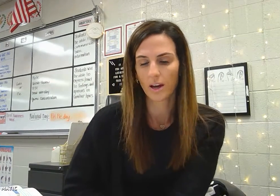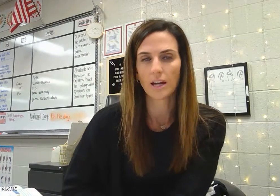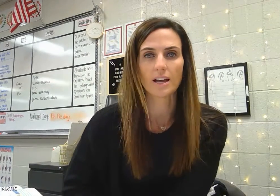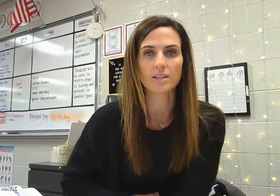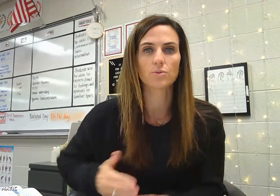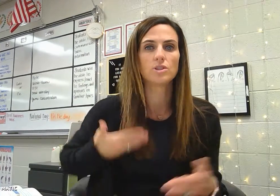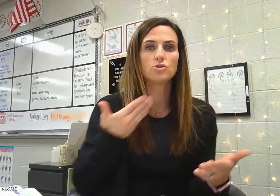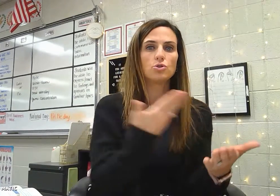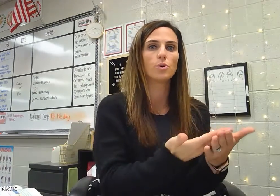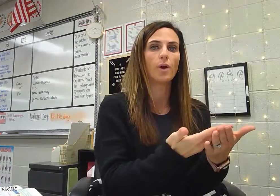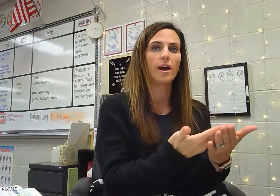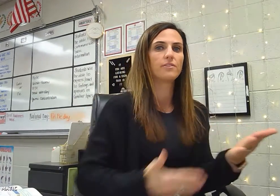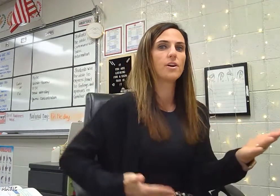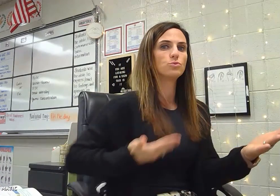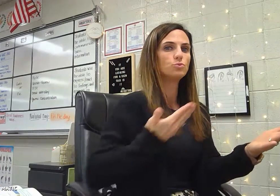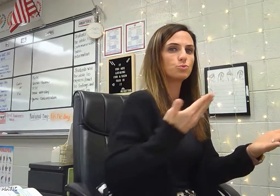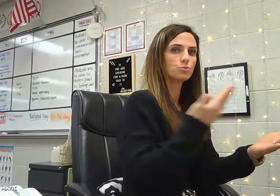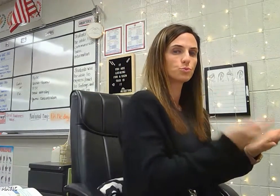And the last one, to arrive.